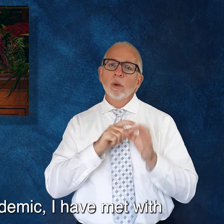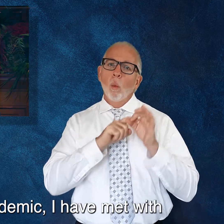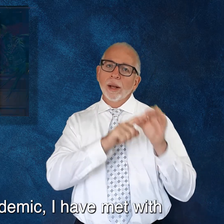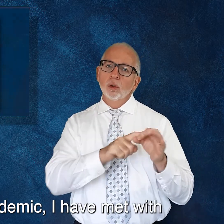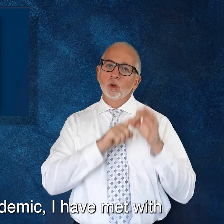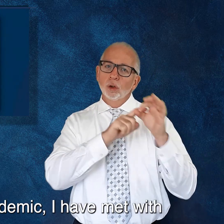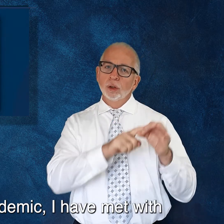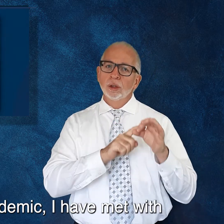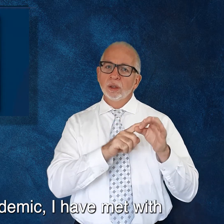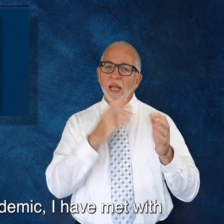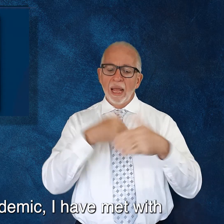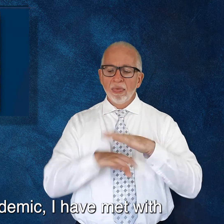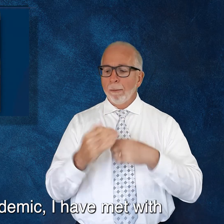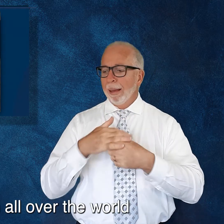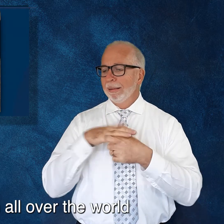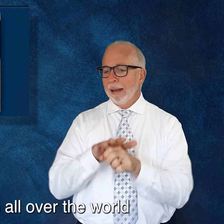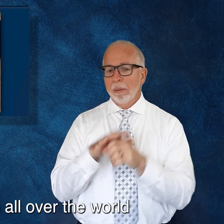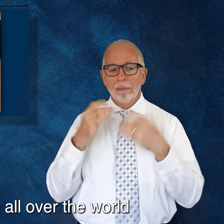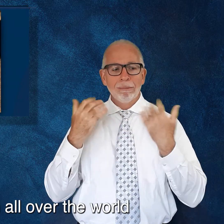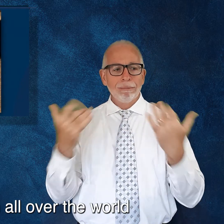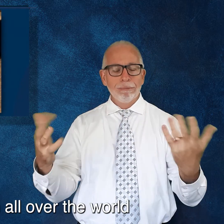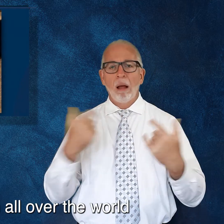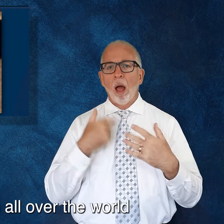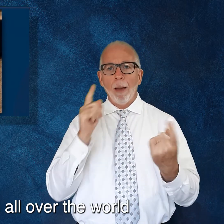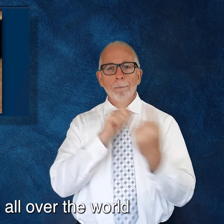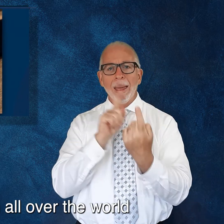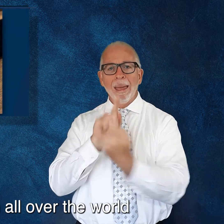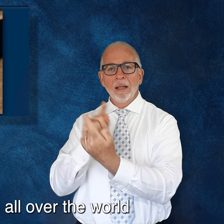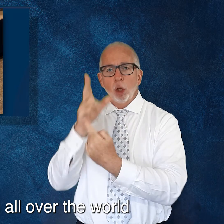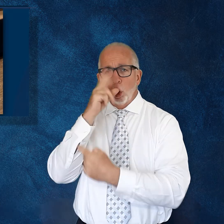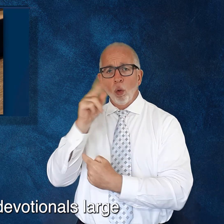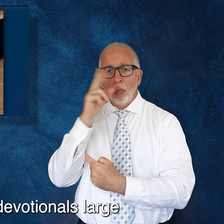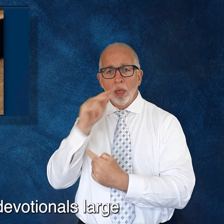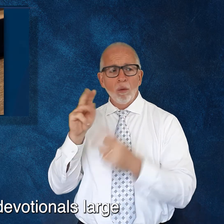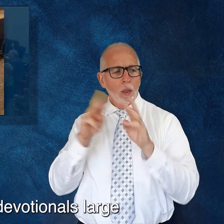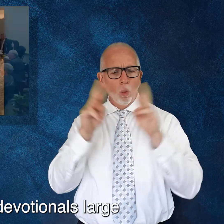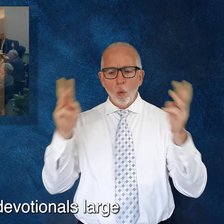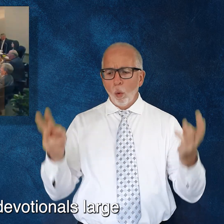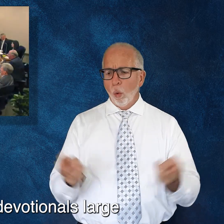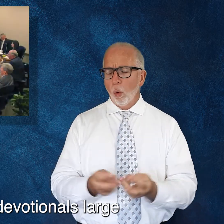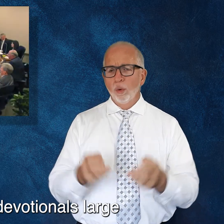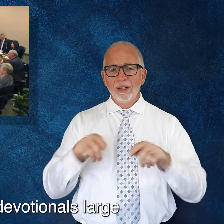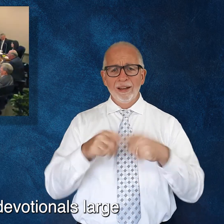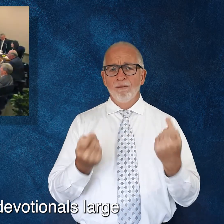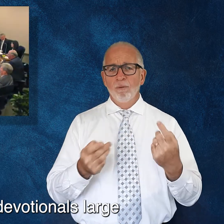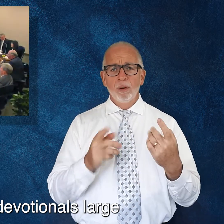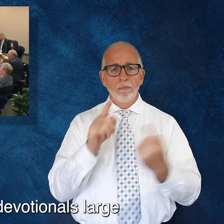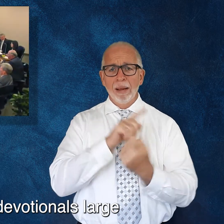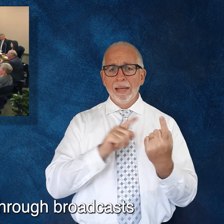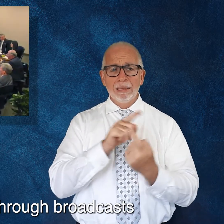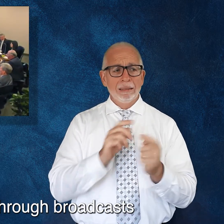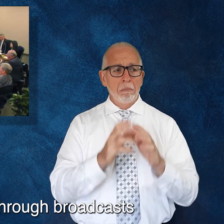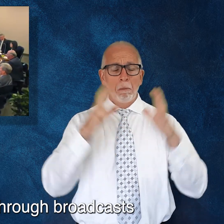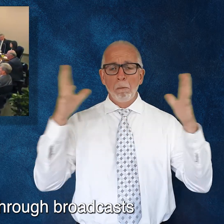During the pandemic, I have met with youth from all over the world in many devotionals, large and small,